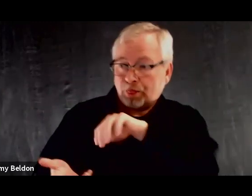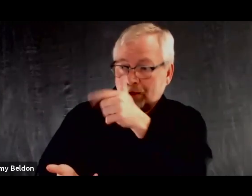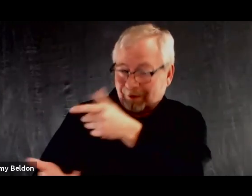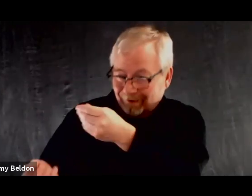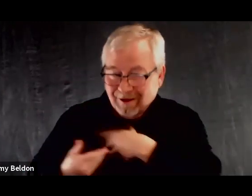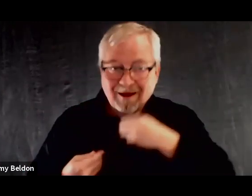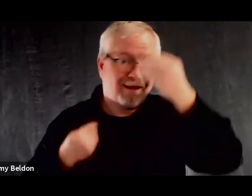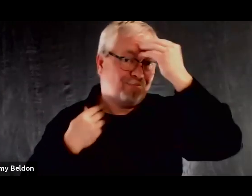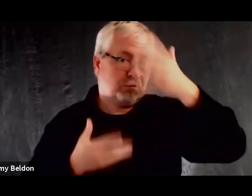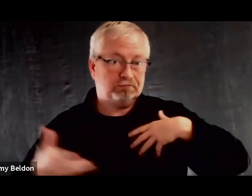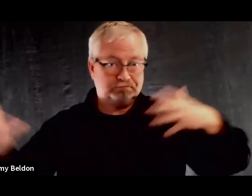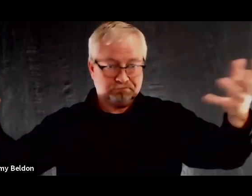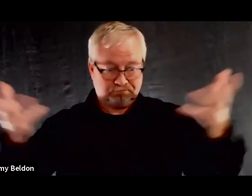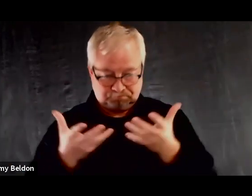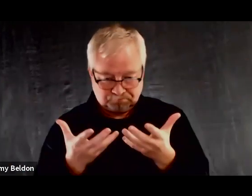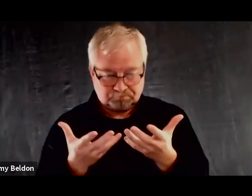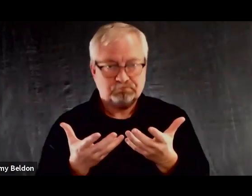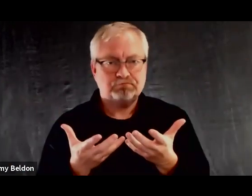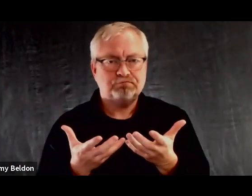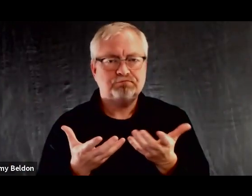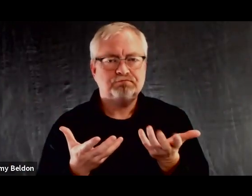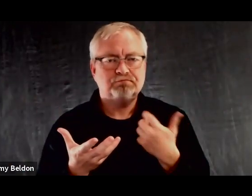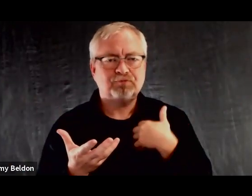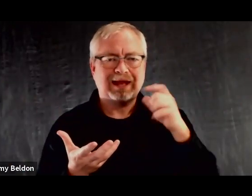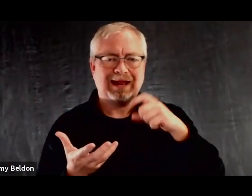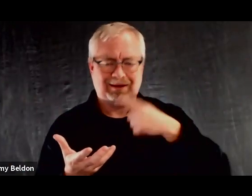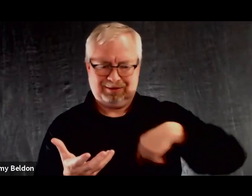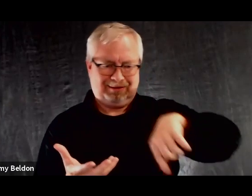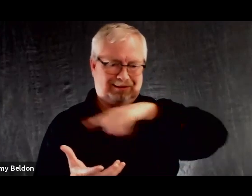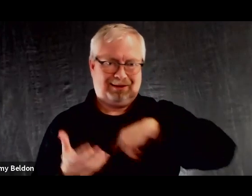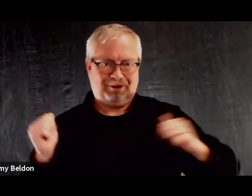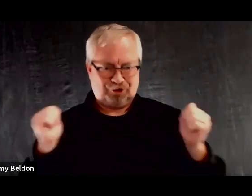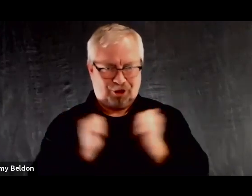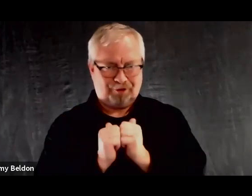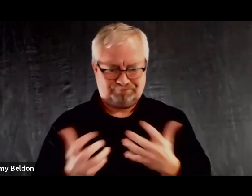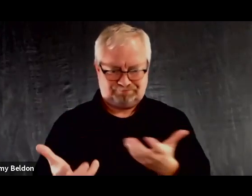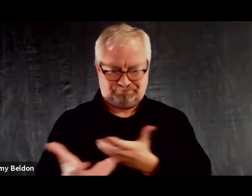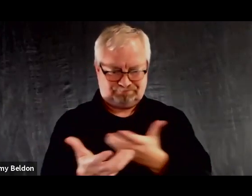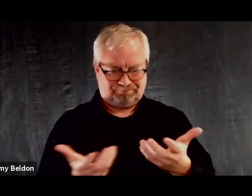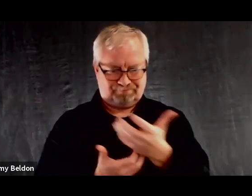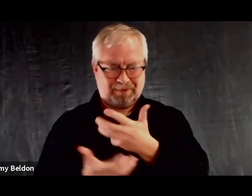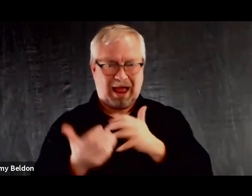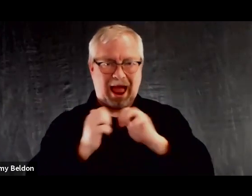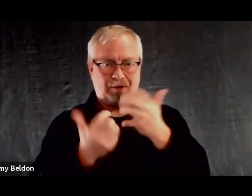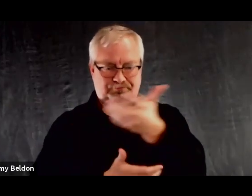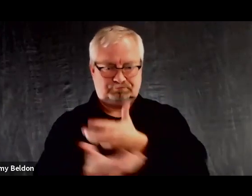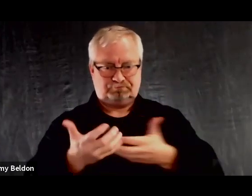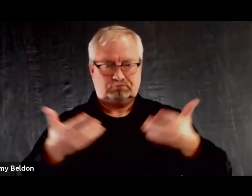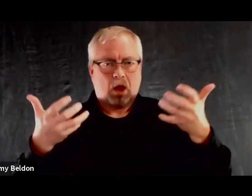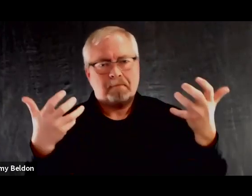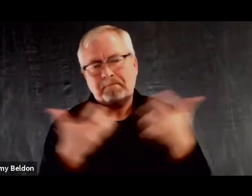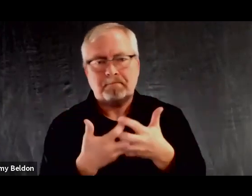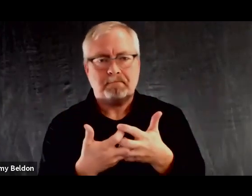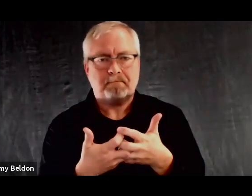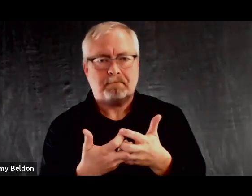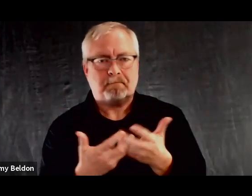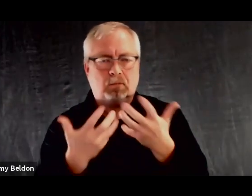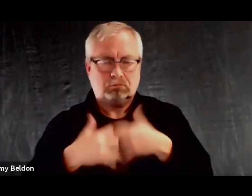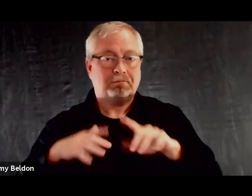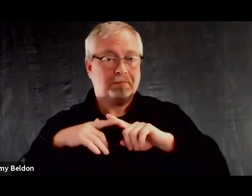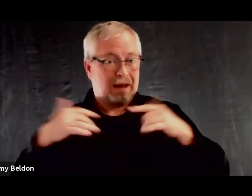work together to make testing more available. And we're starting with symptomatic individuals at this point, but we're aware of the